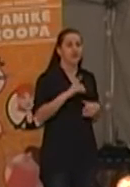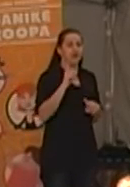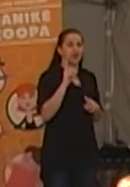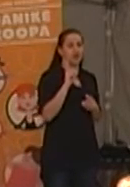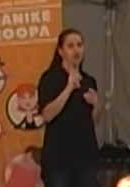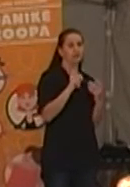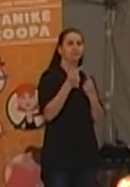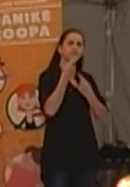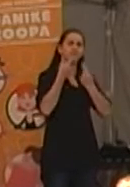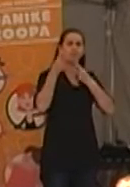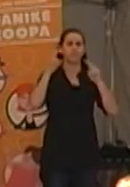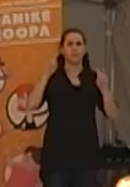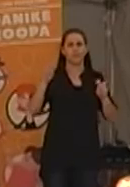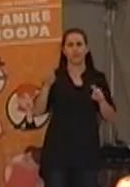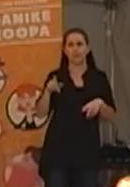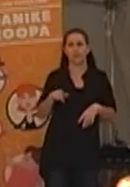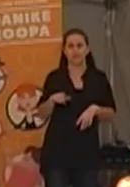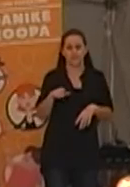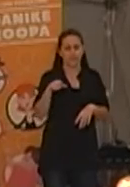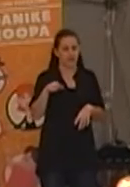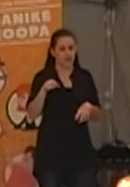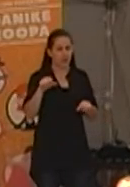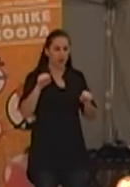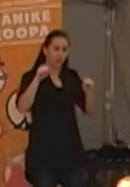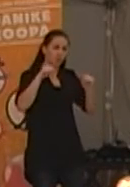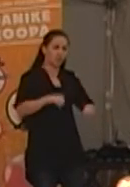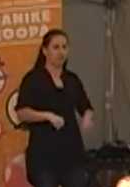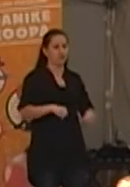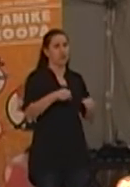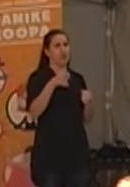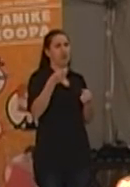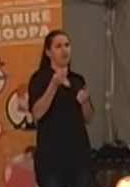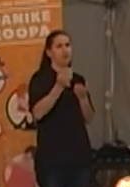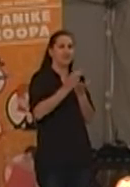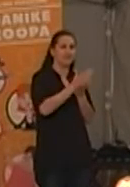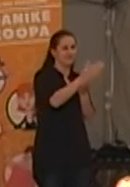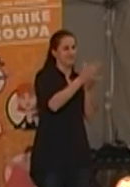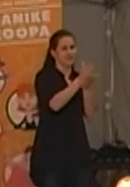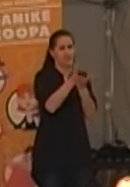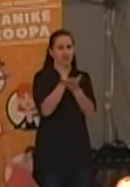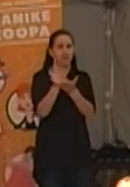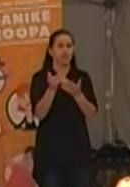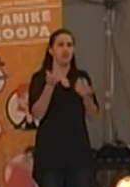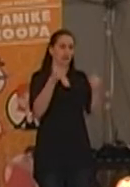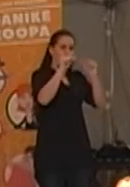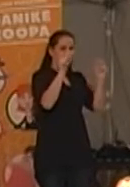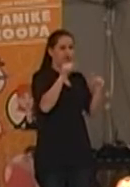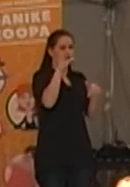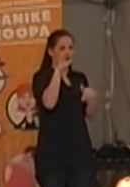Let's talk a little bit about the kind of potential paths that the model can take.